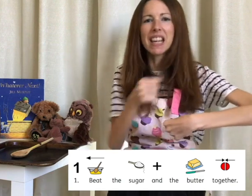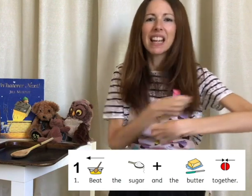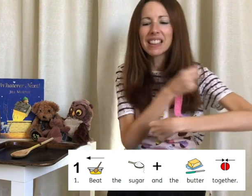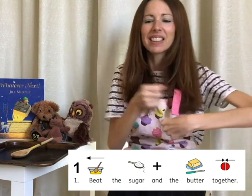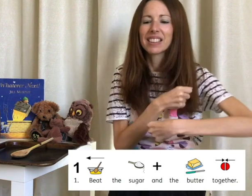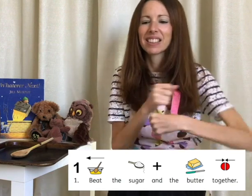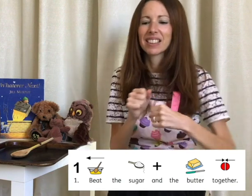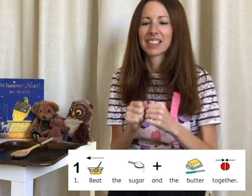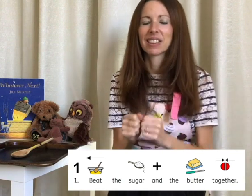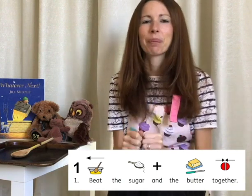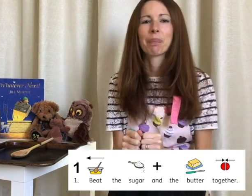beating.